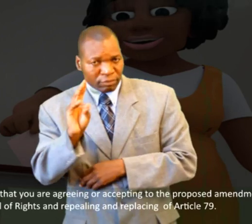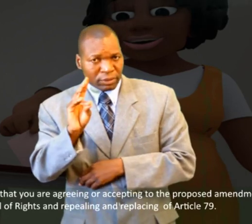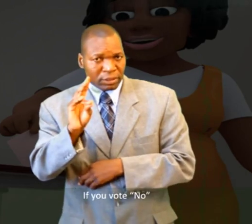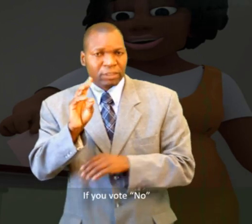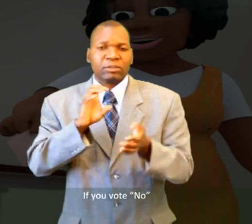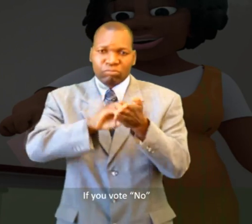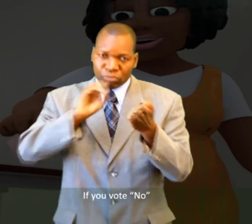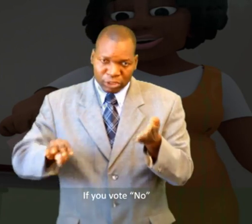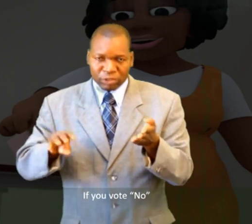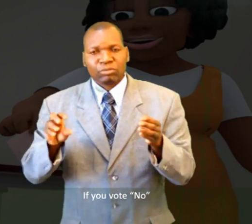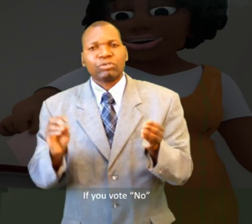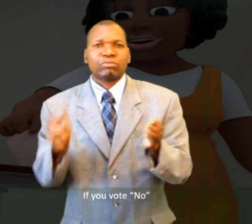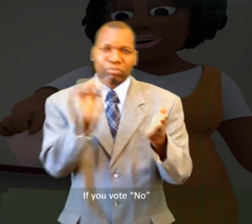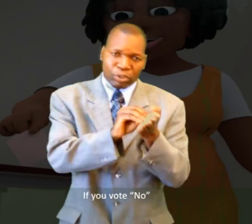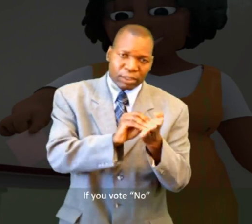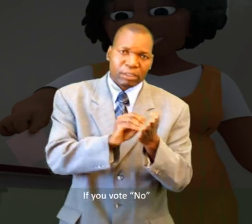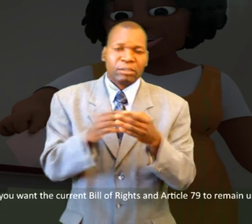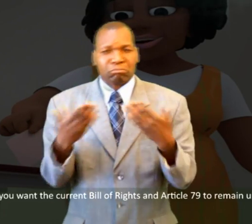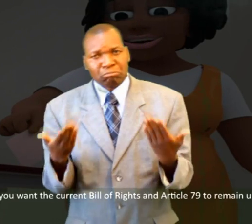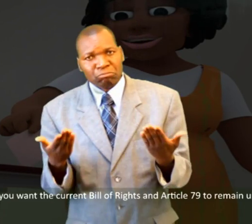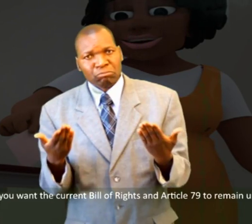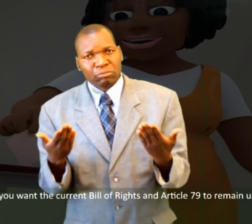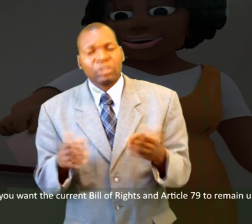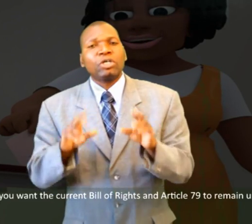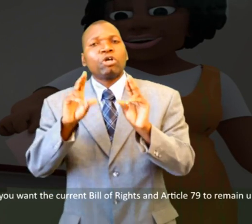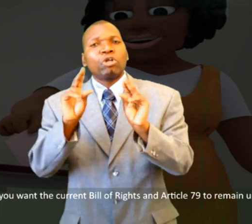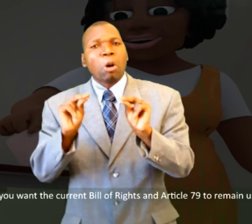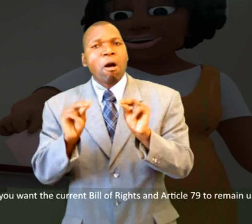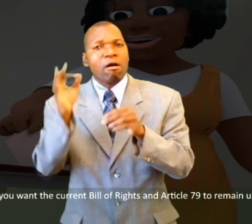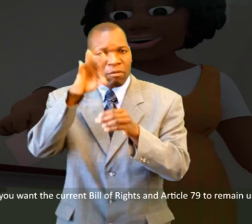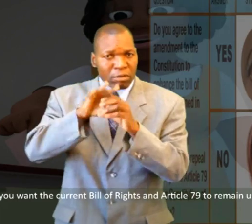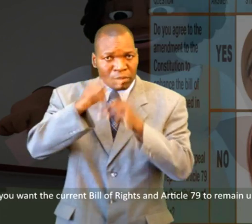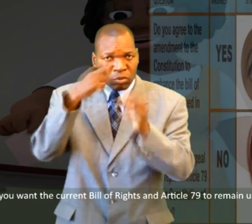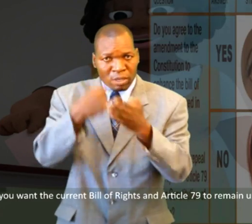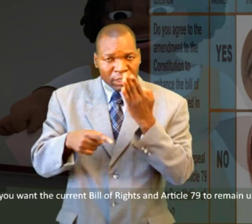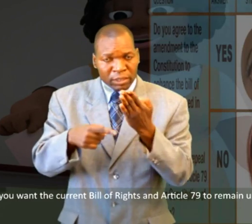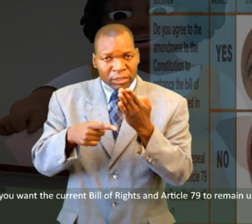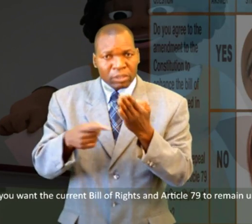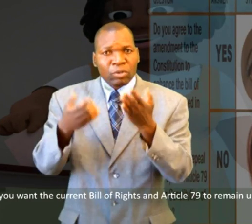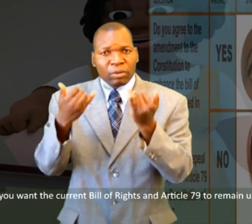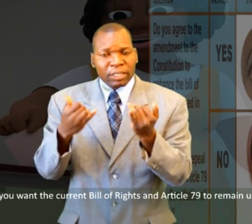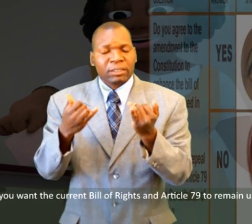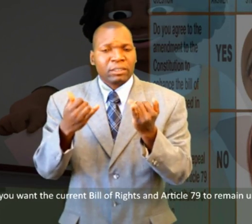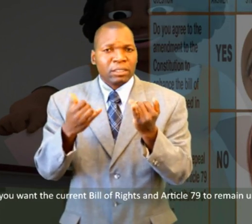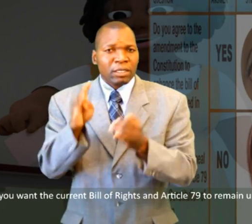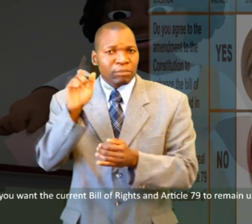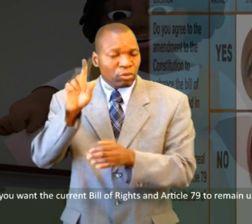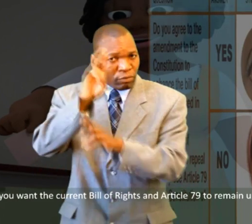If you vote no, it means that you want the current Bill of Rights and Article 79 to remain